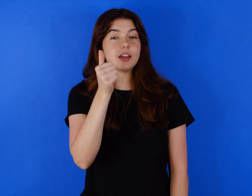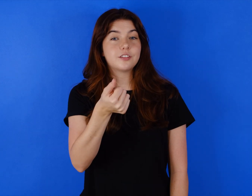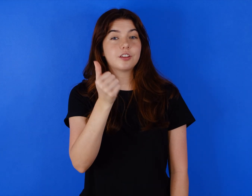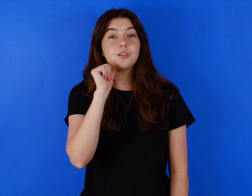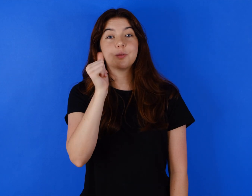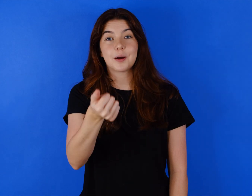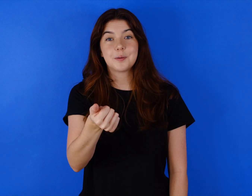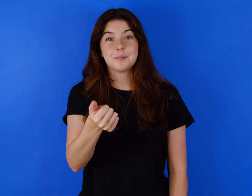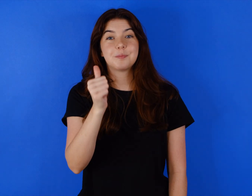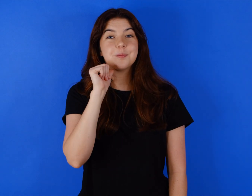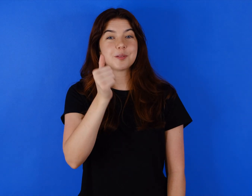face, tomorrow.